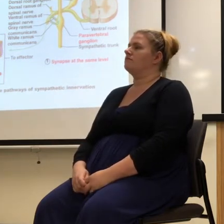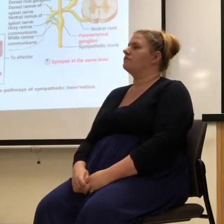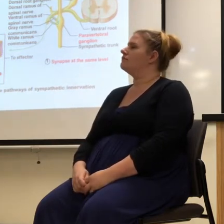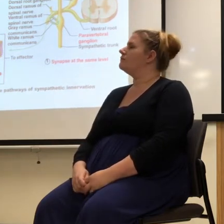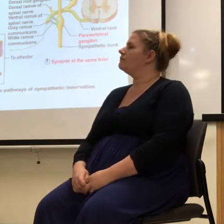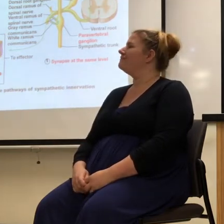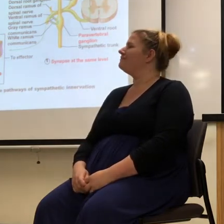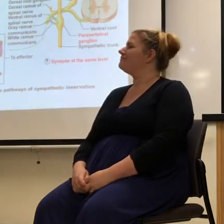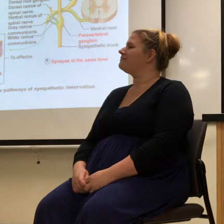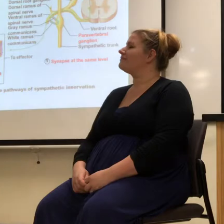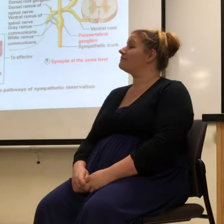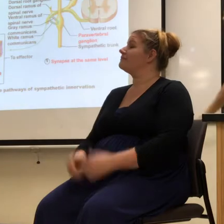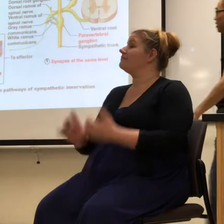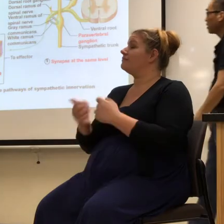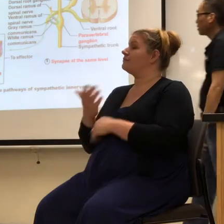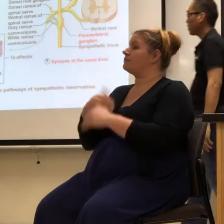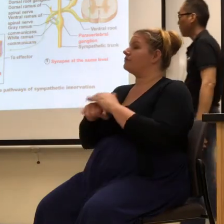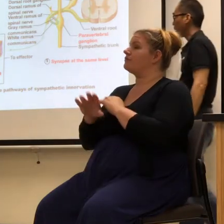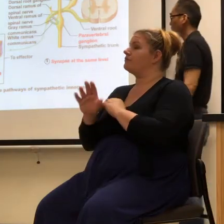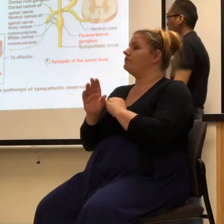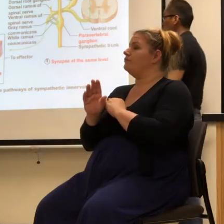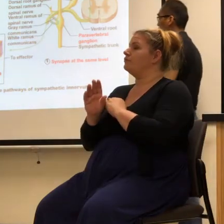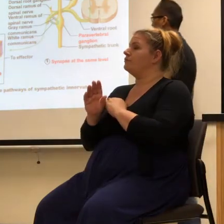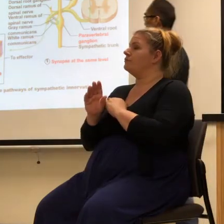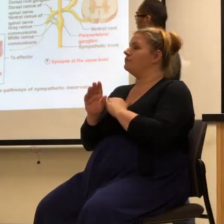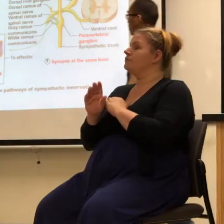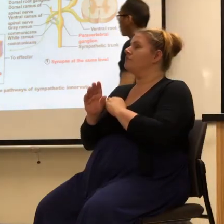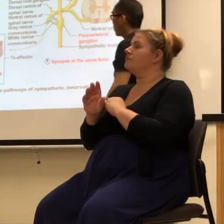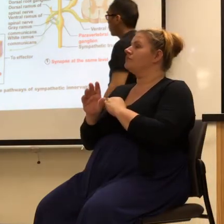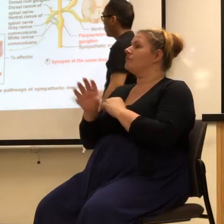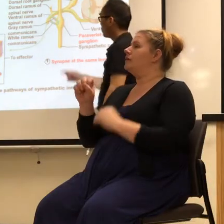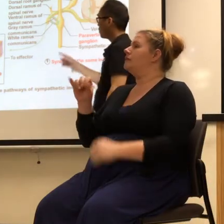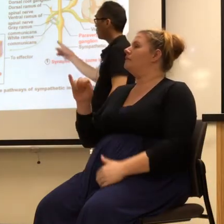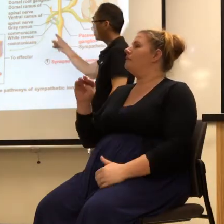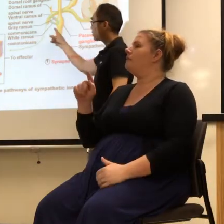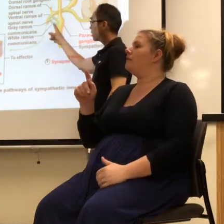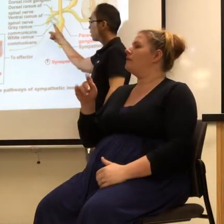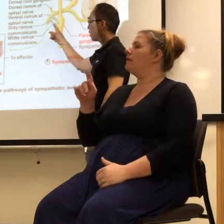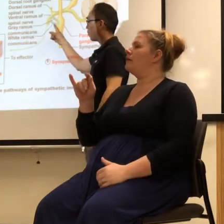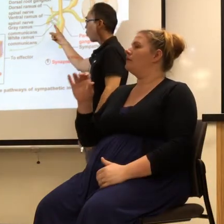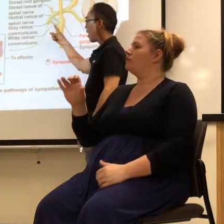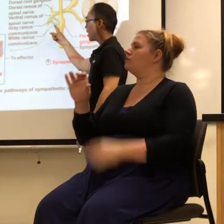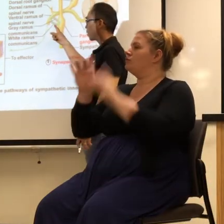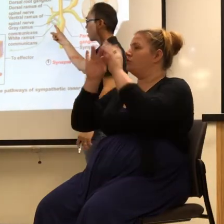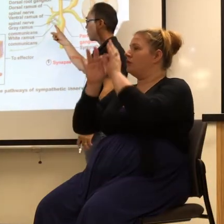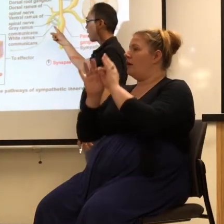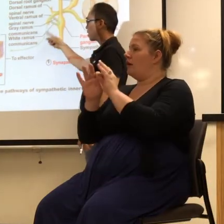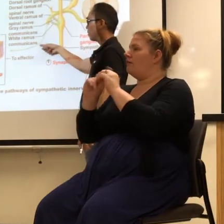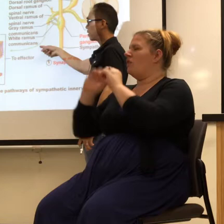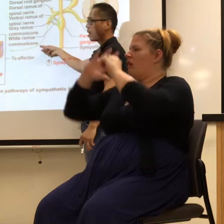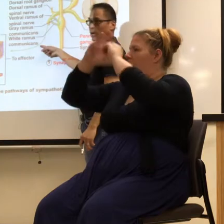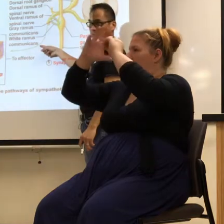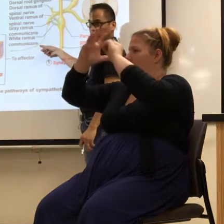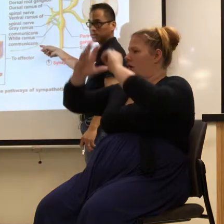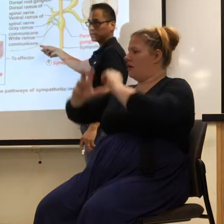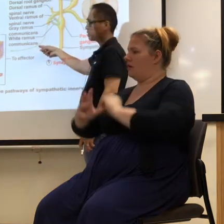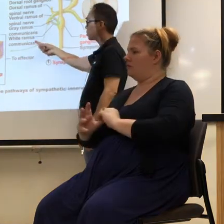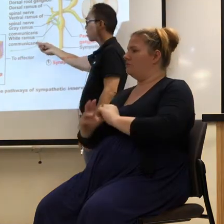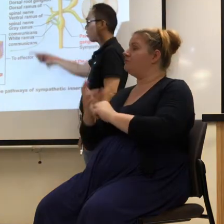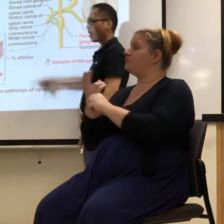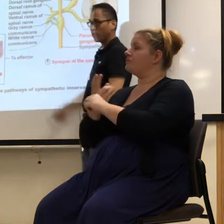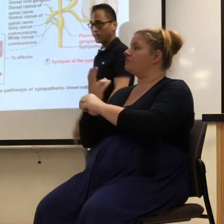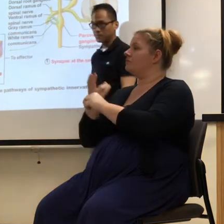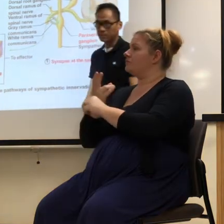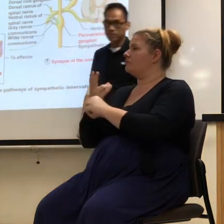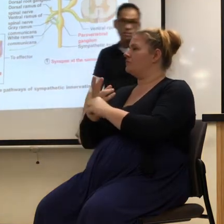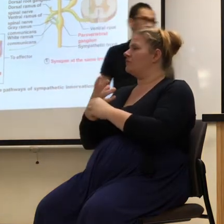Now, to get into the sympathetic chain, the paravertebral ganglion, you use the white rami communicans. Let's